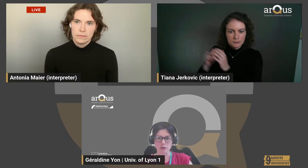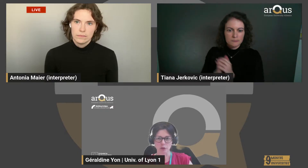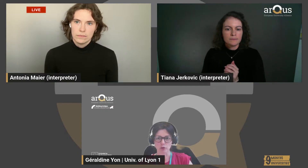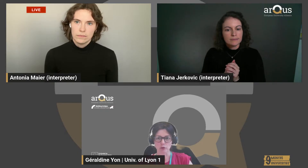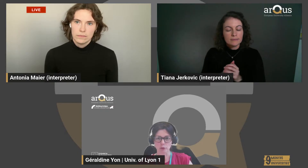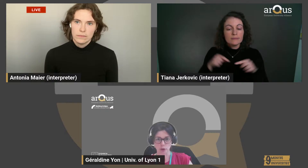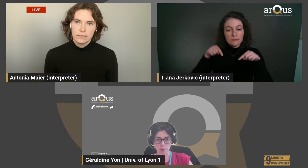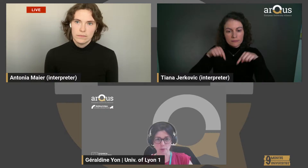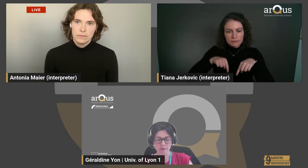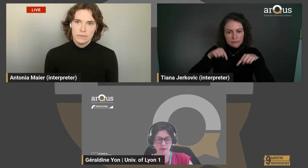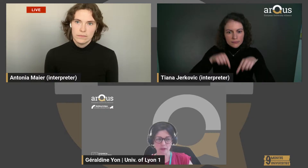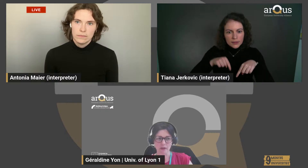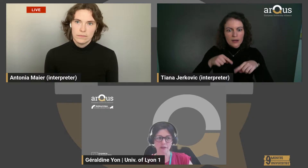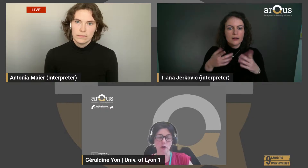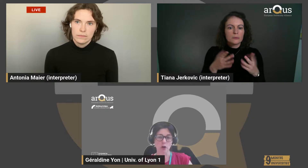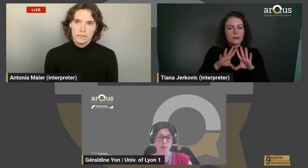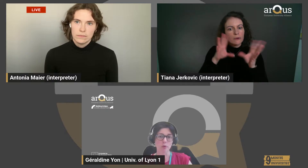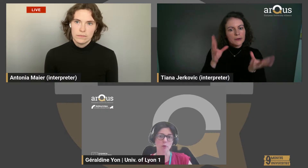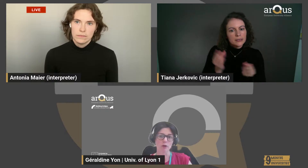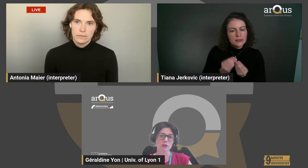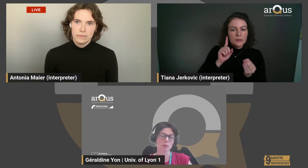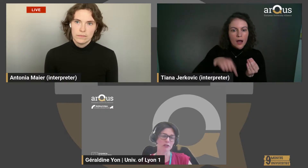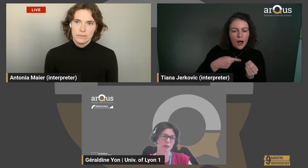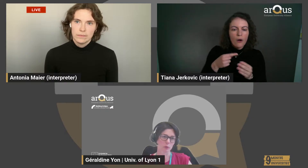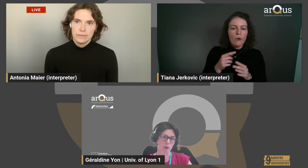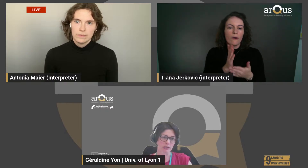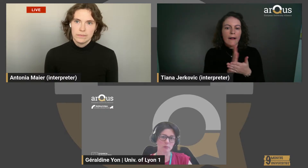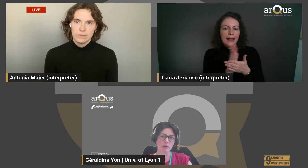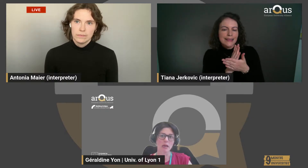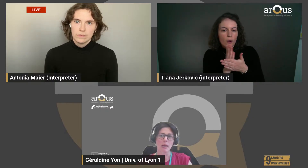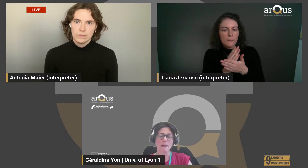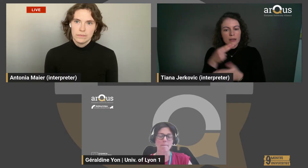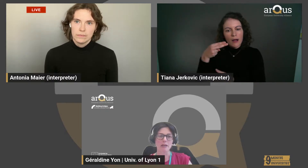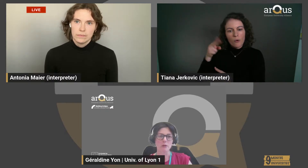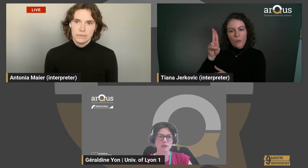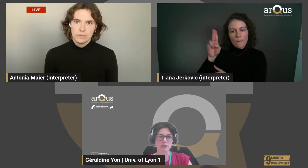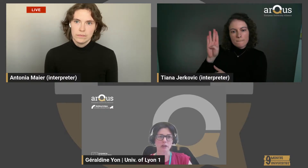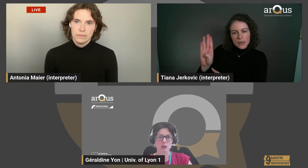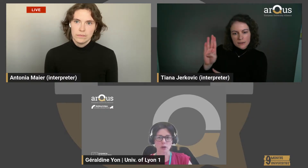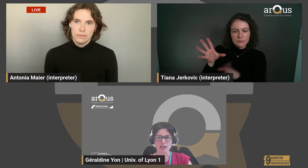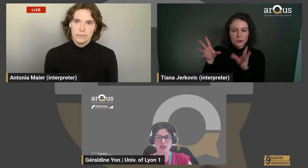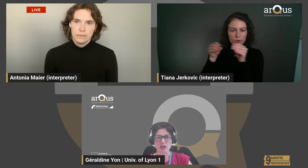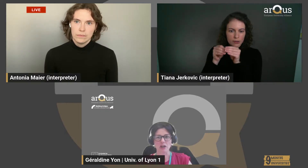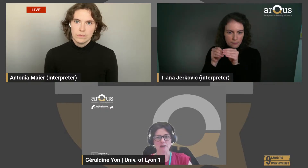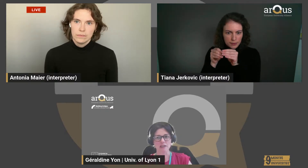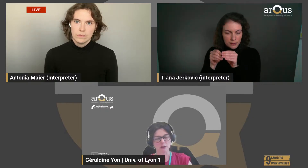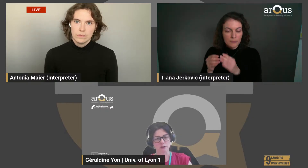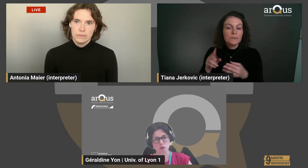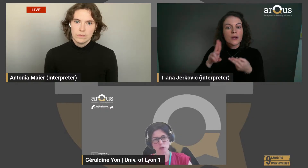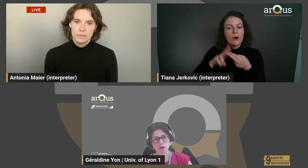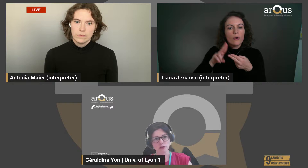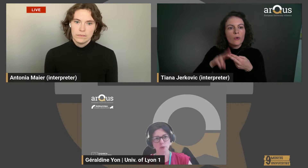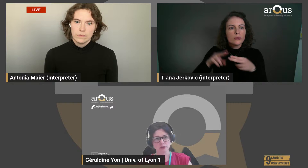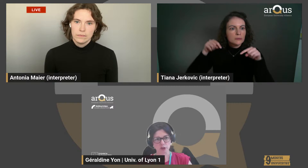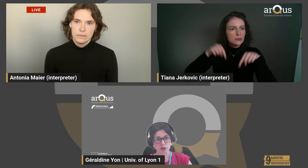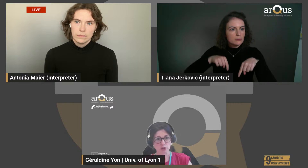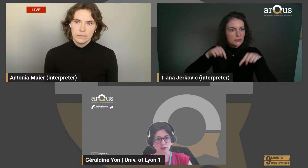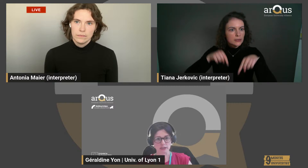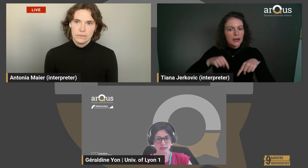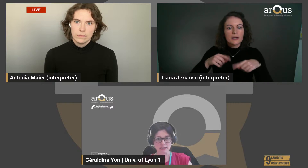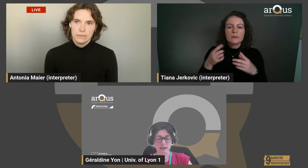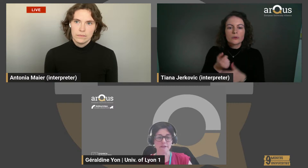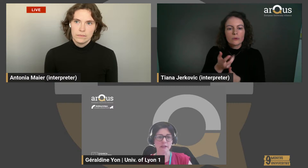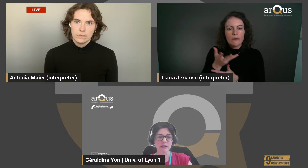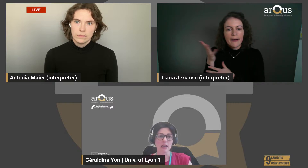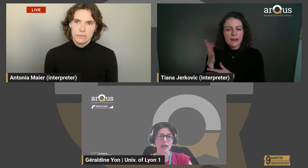and Intercultural Hub. The Hub promotes multilingualism by using the language skills of students, researchers,